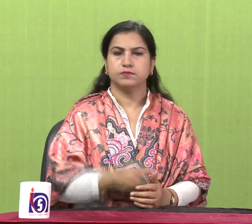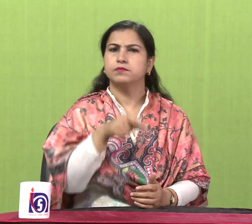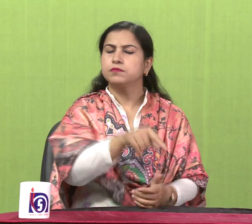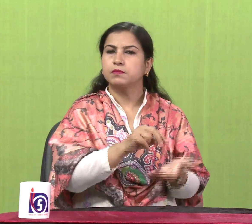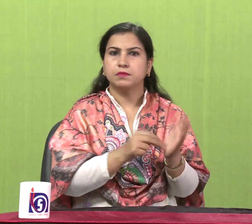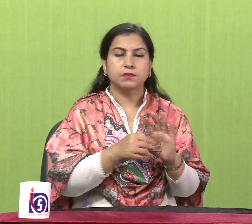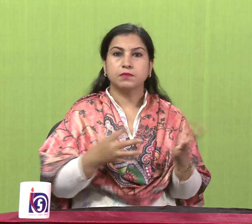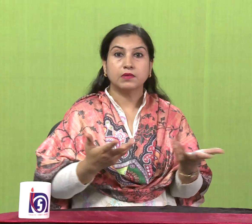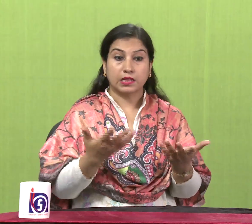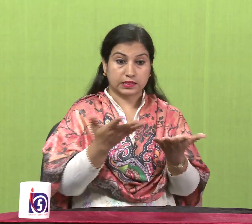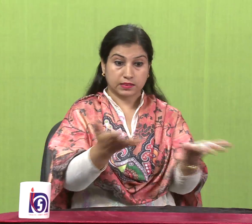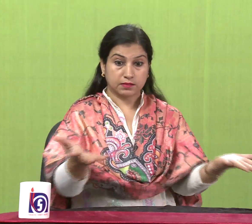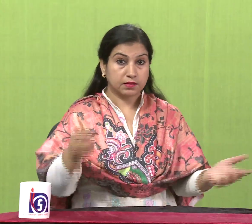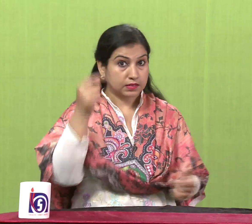It means that the thinking,